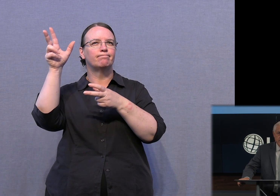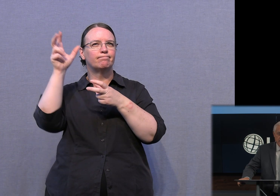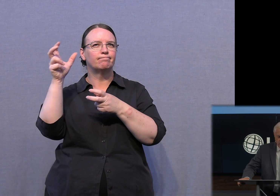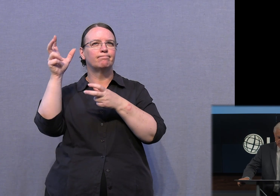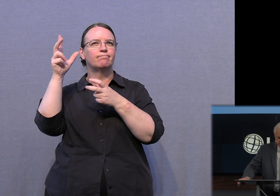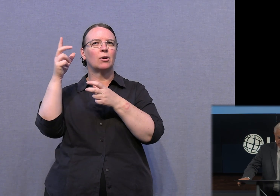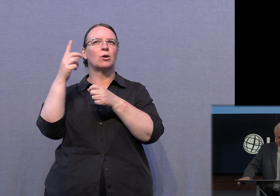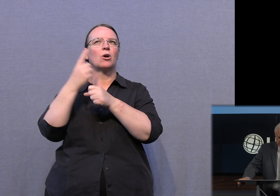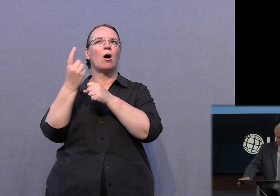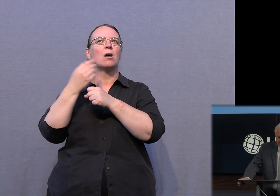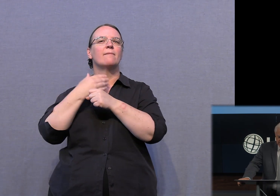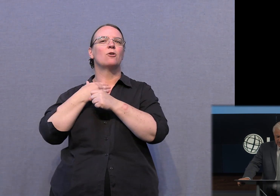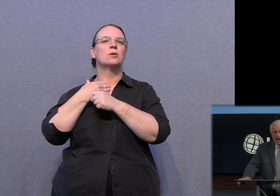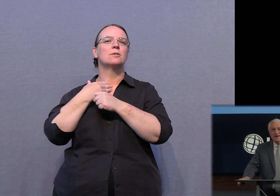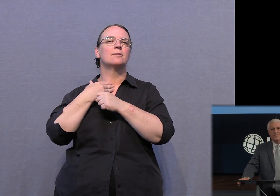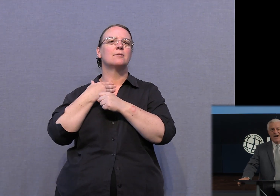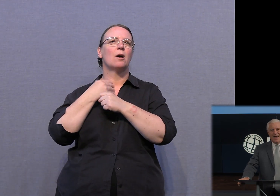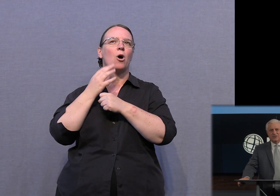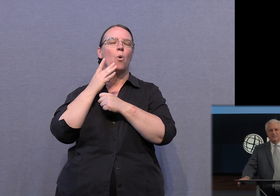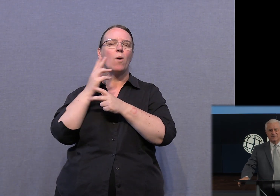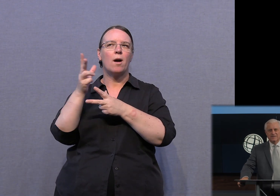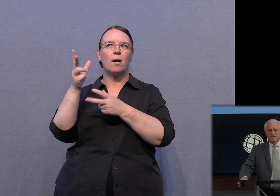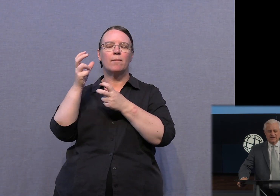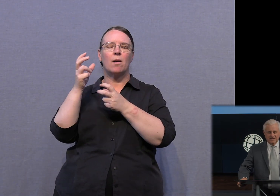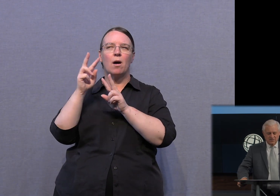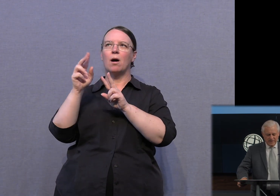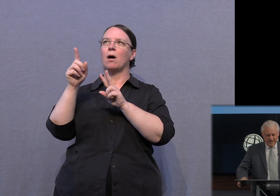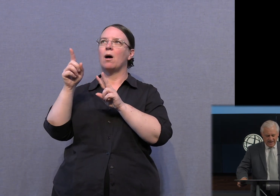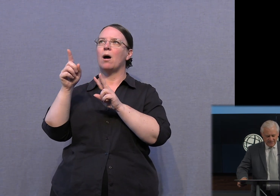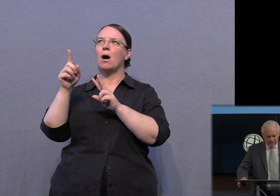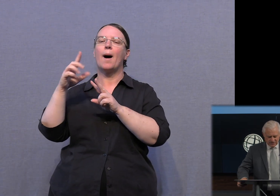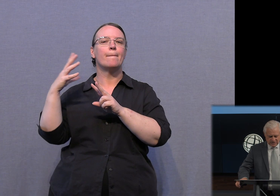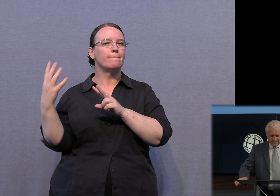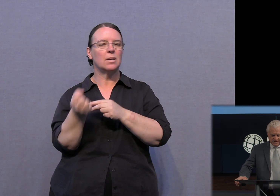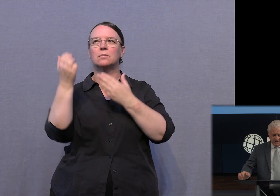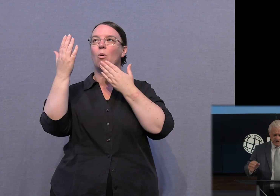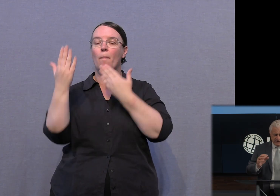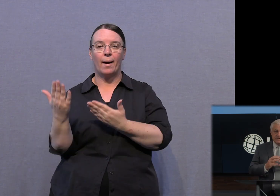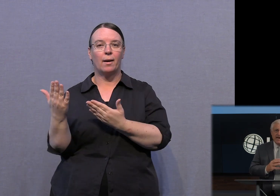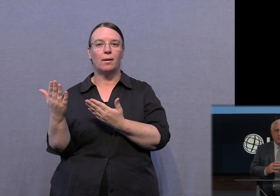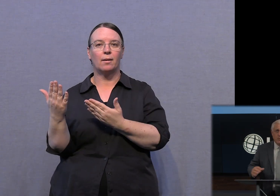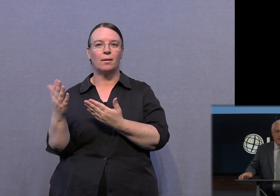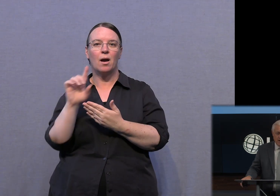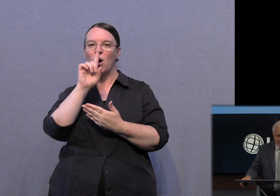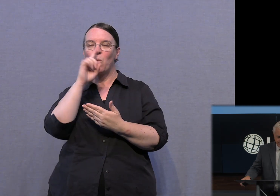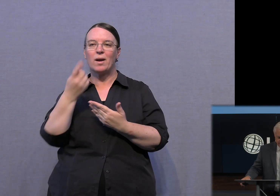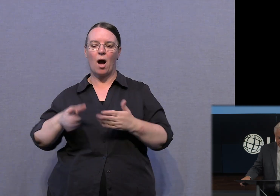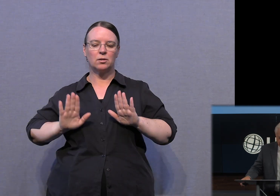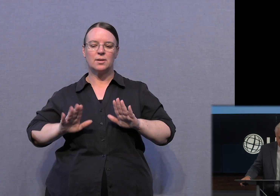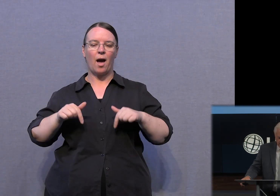hear that voice, it's time for action. We cannot just stay where we